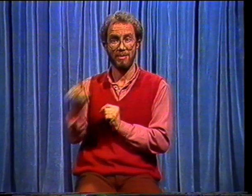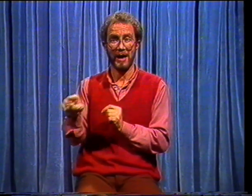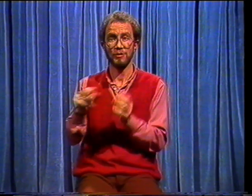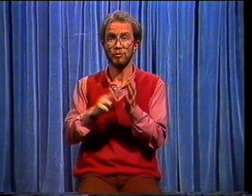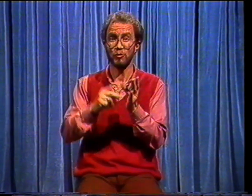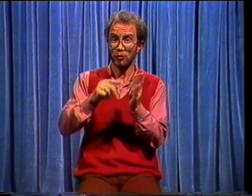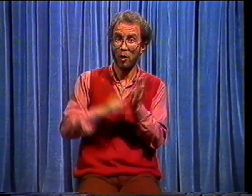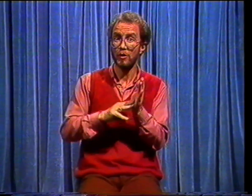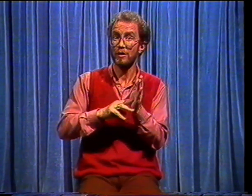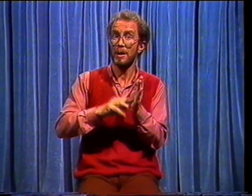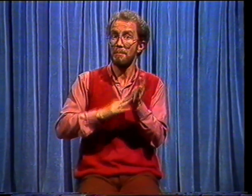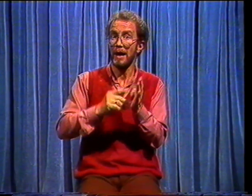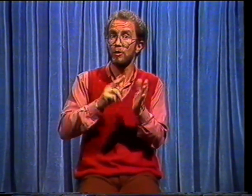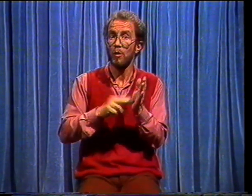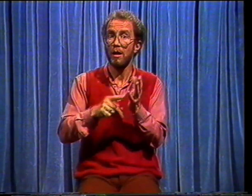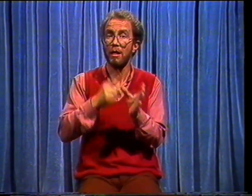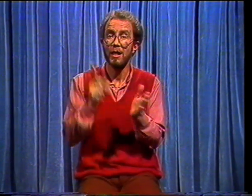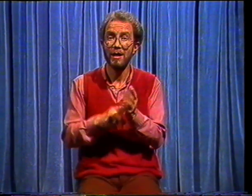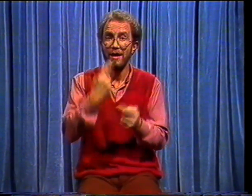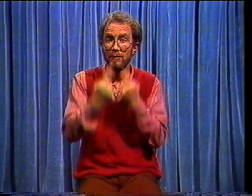from that non-manual information.